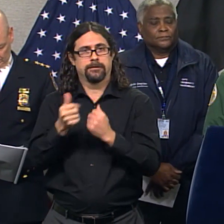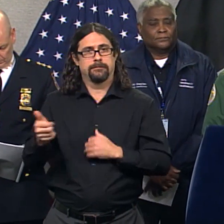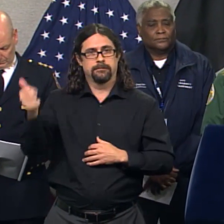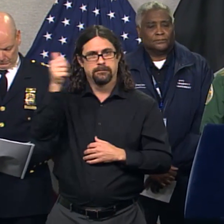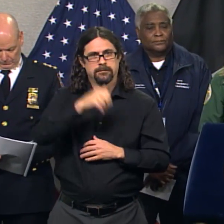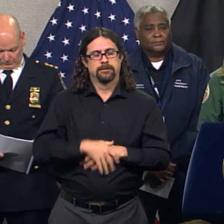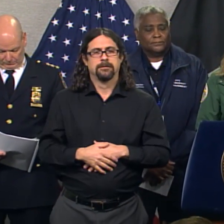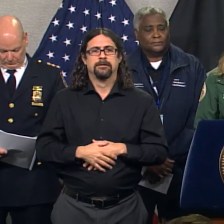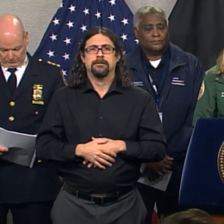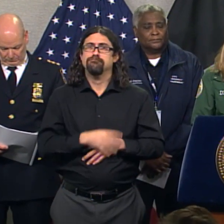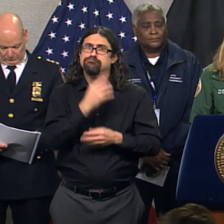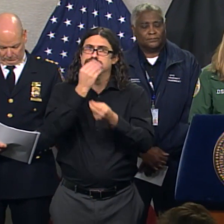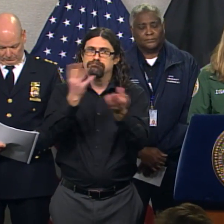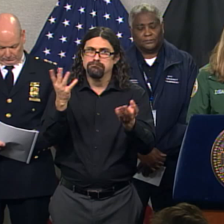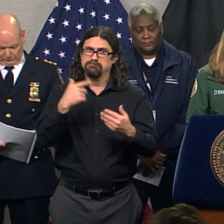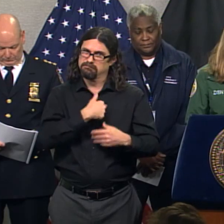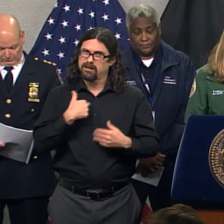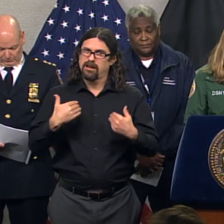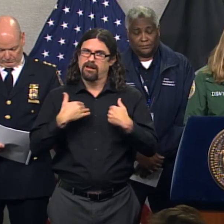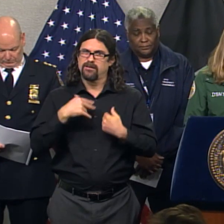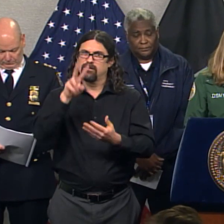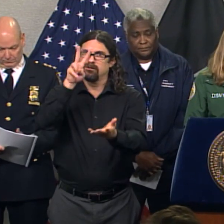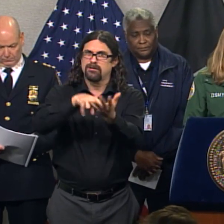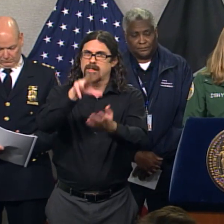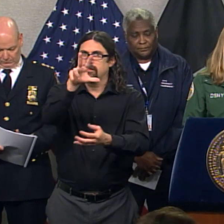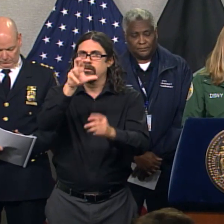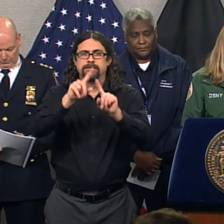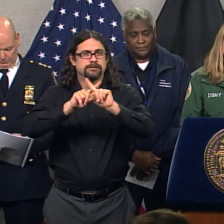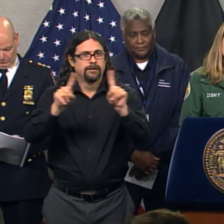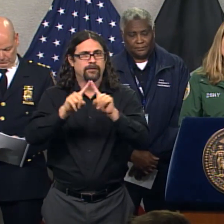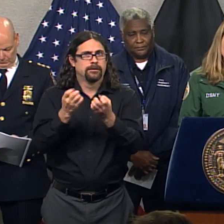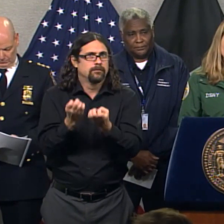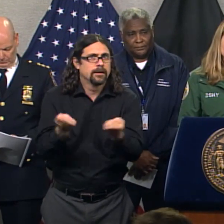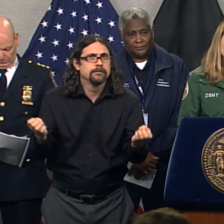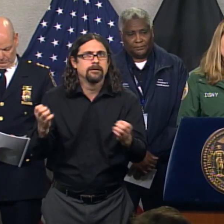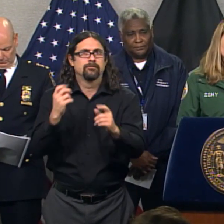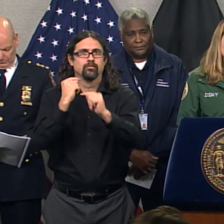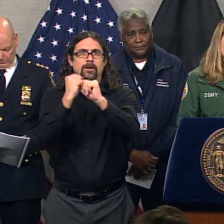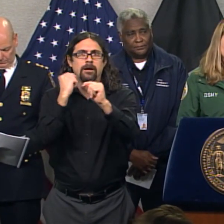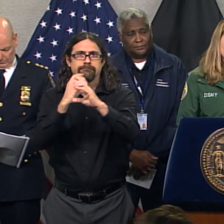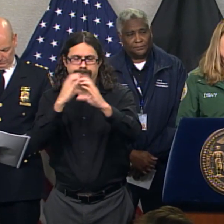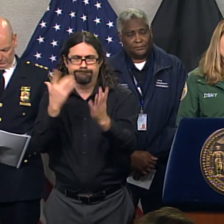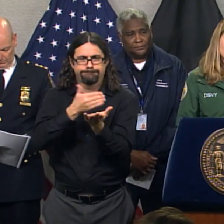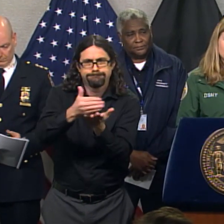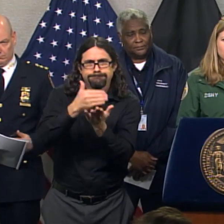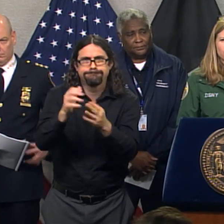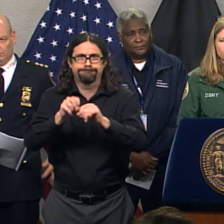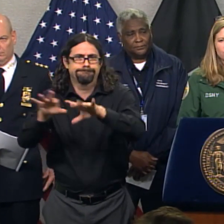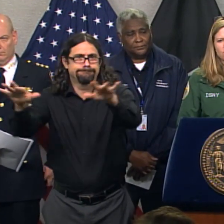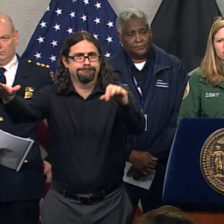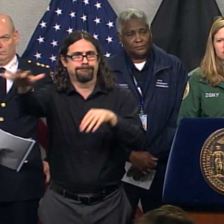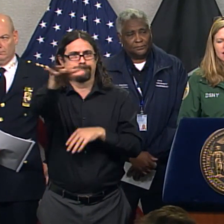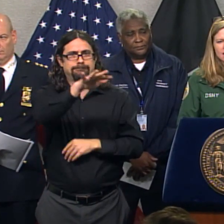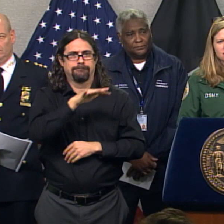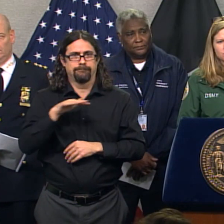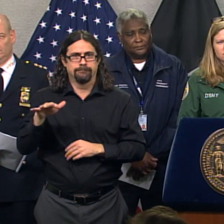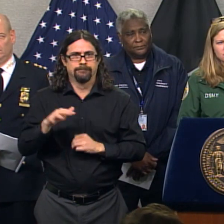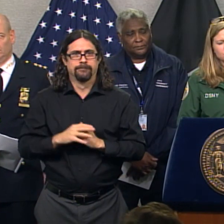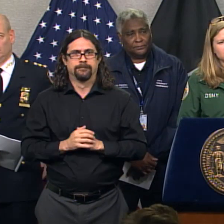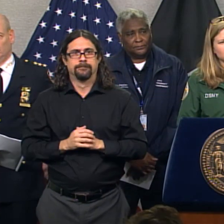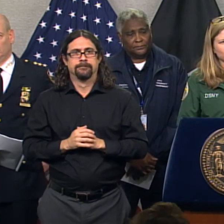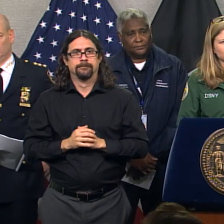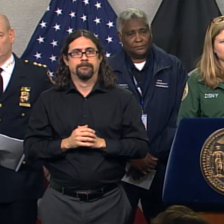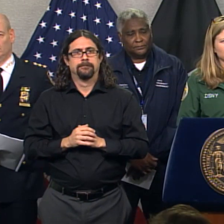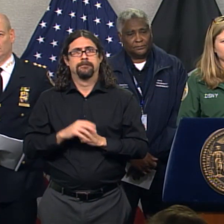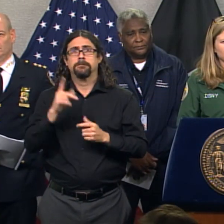all 5 boroughs. They are in every neighborhood across all 5 boroughs. And then we have what are we called tandem